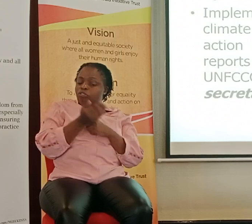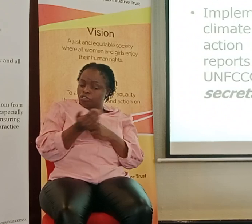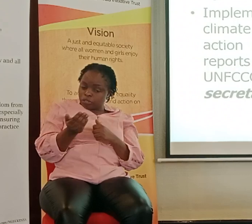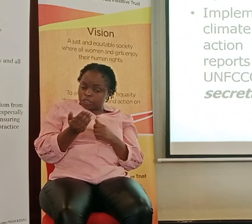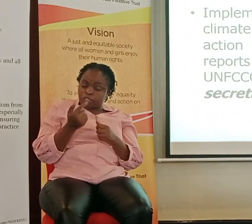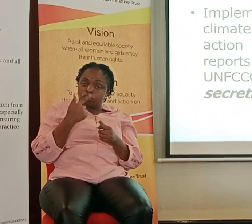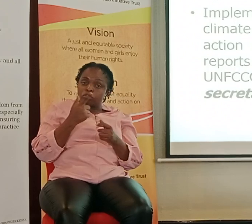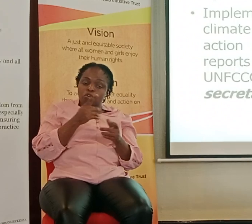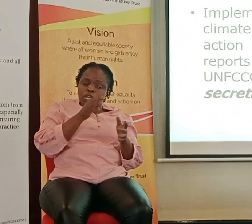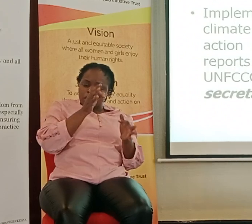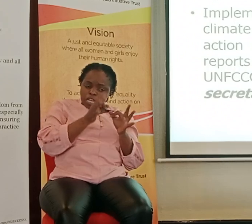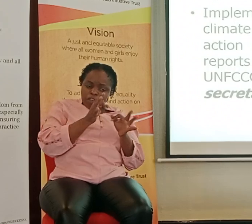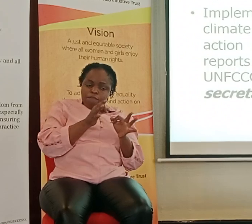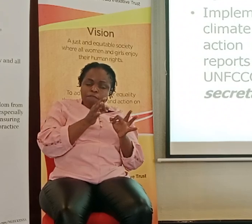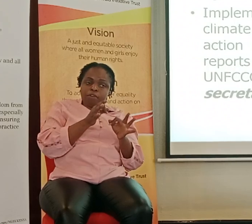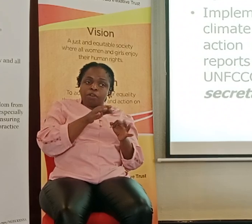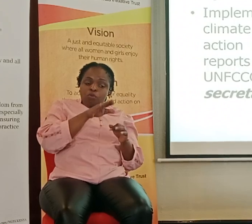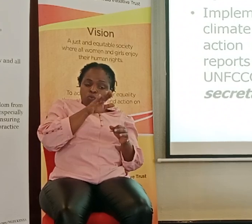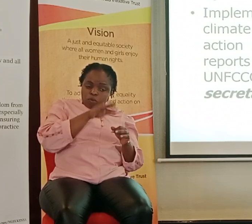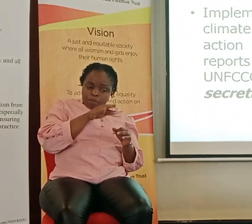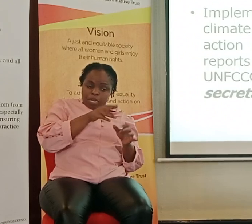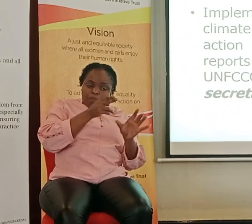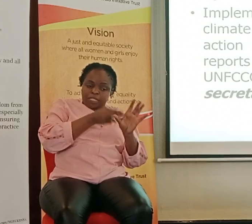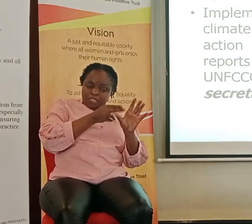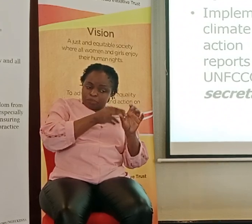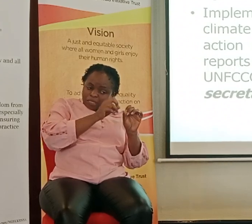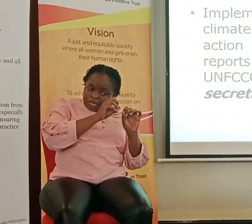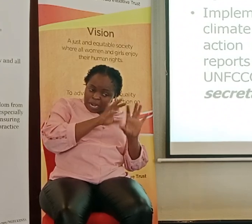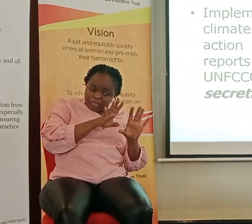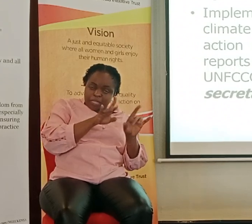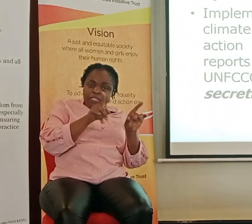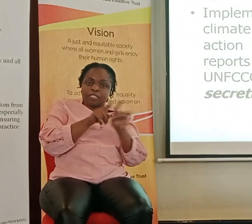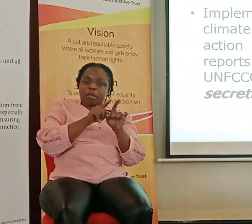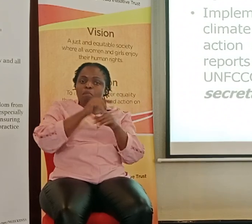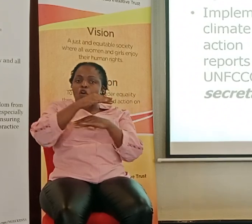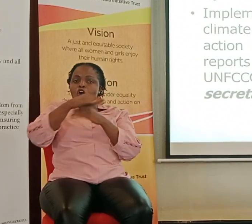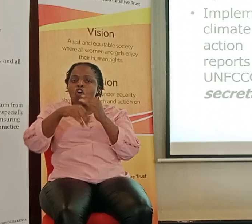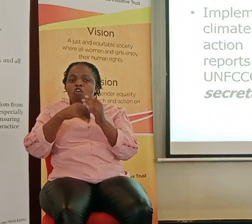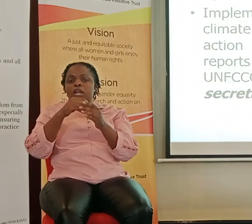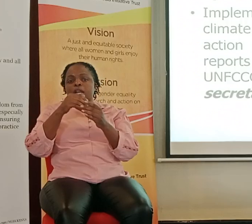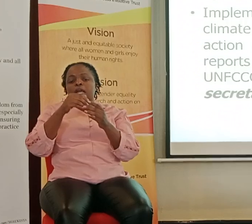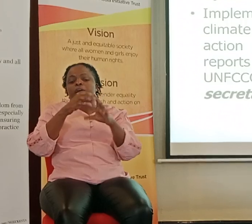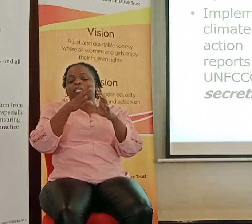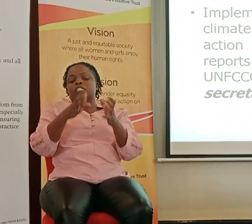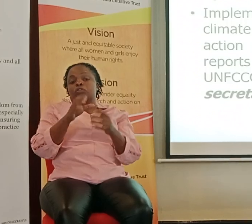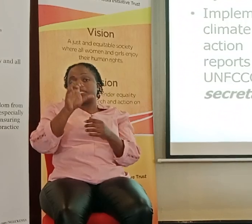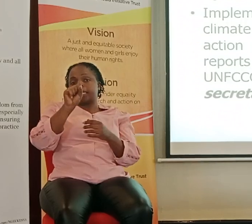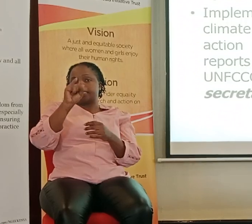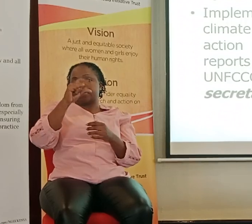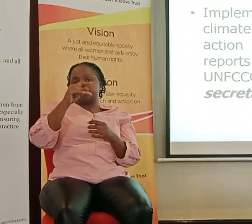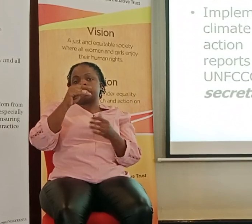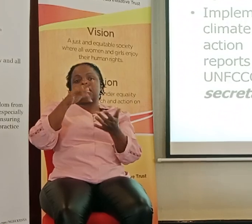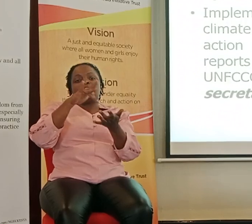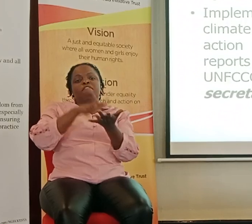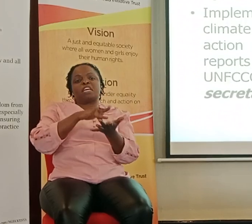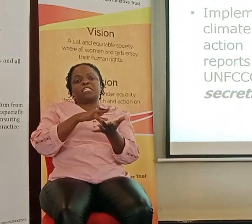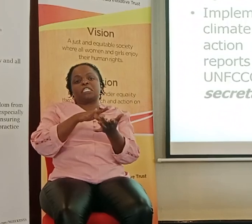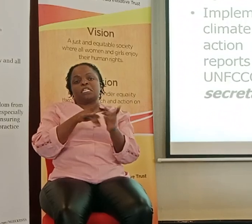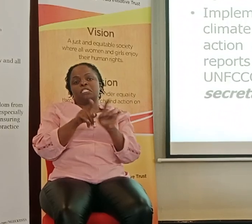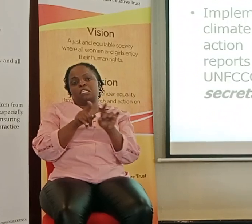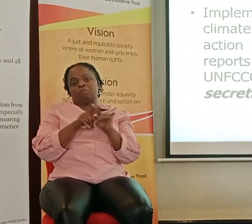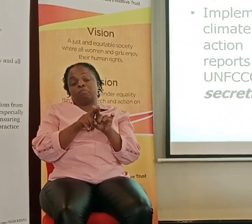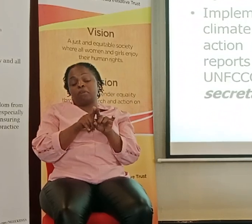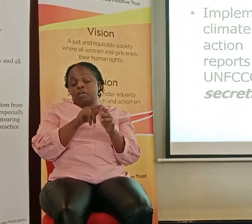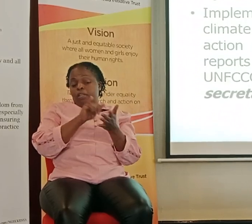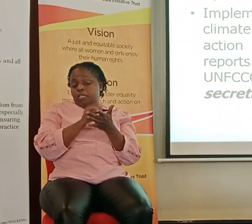So older women, yes, all categories of women. So I think